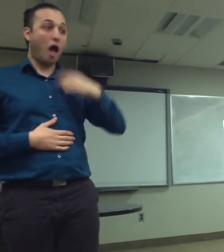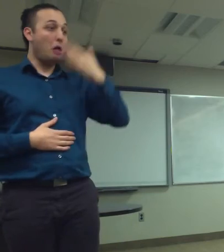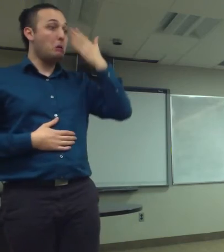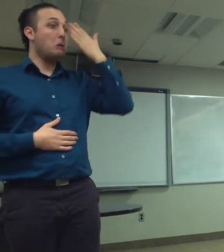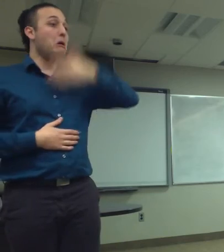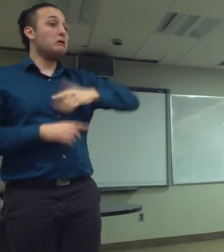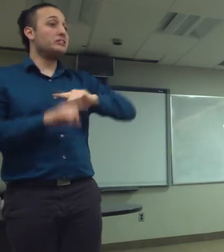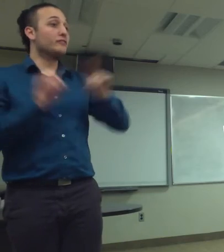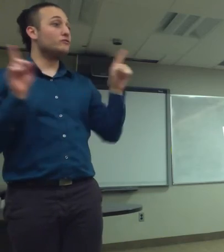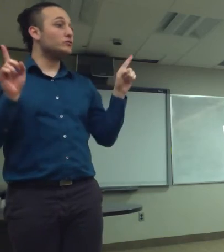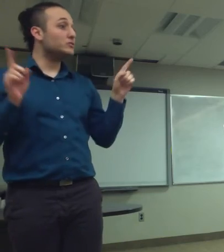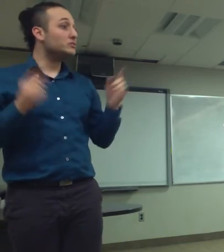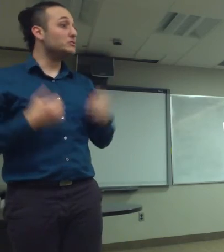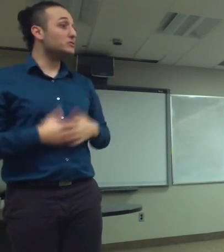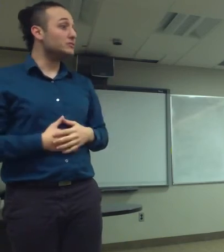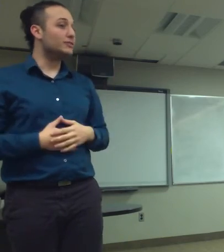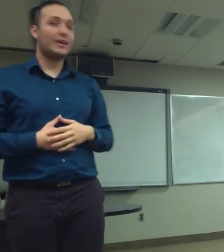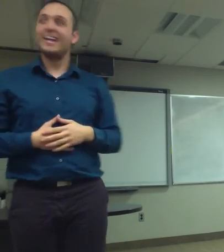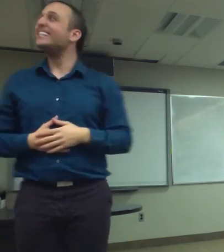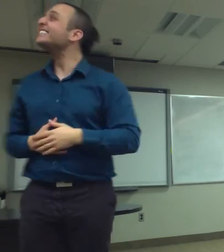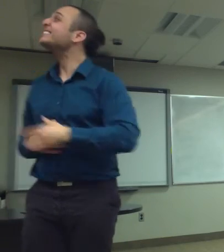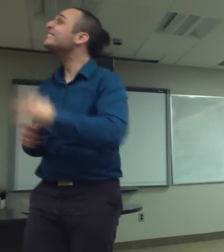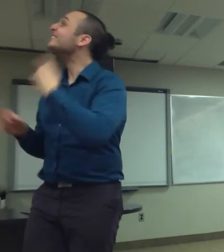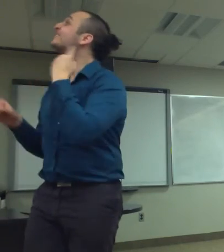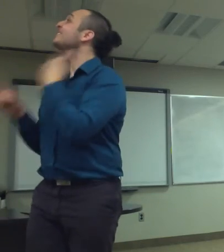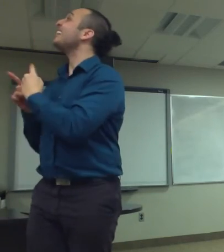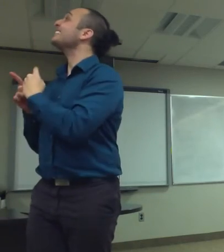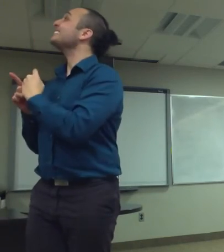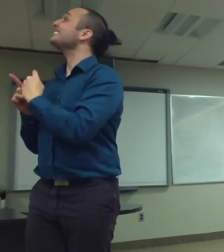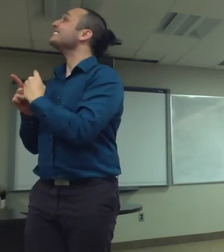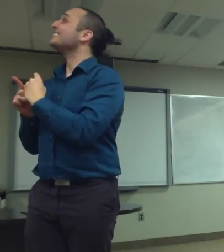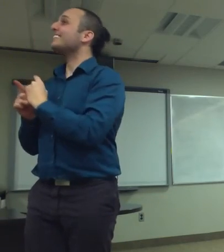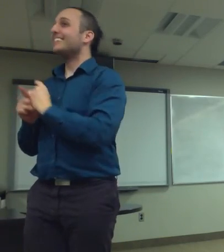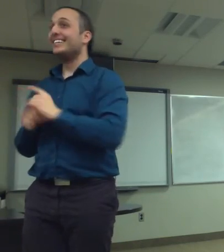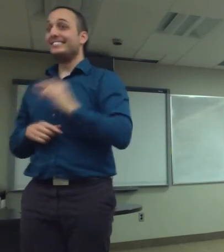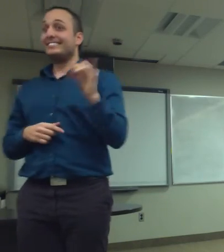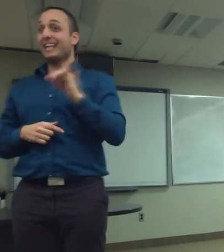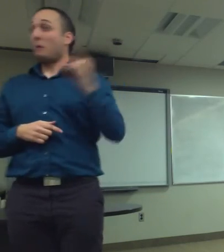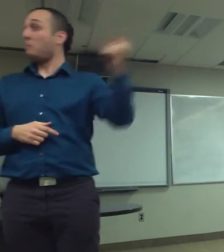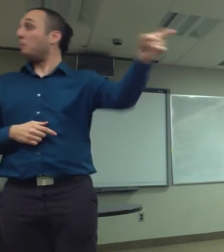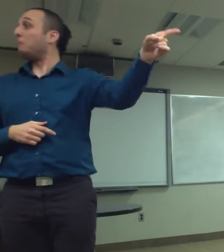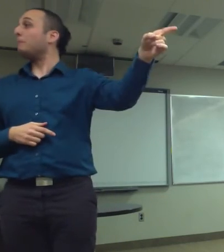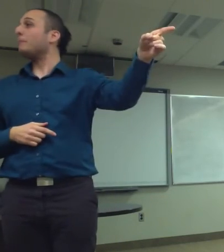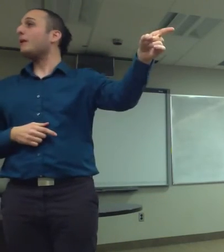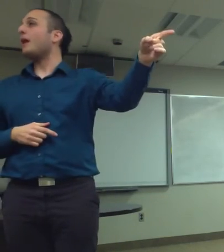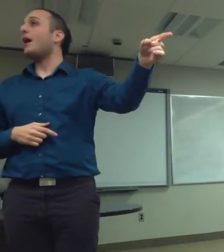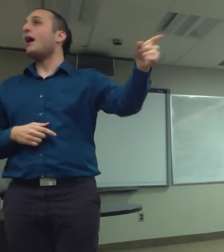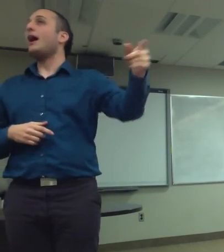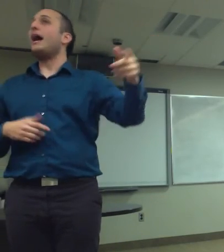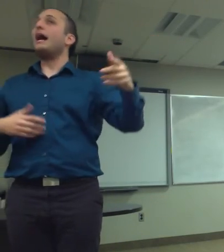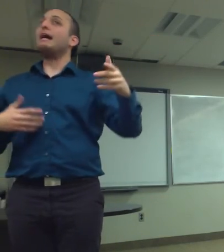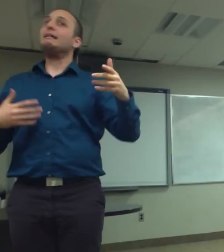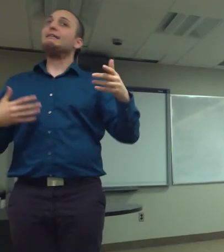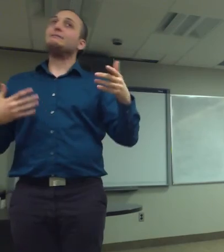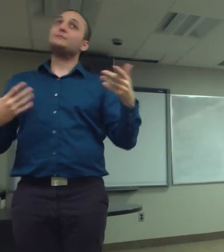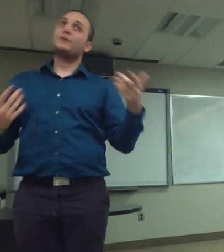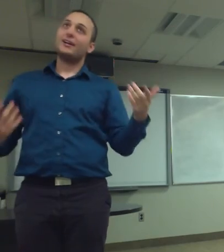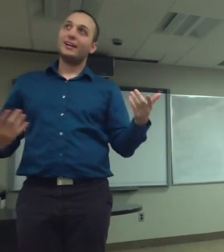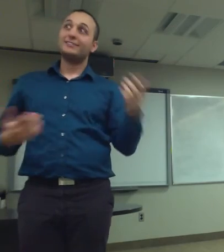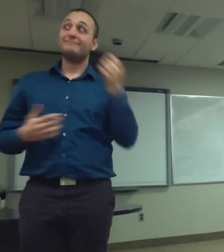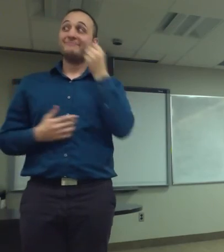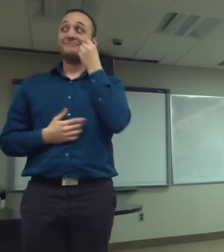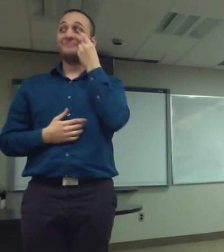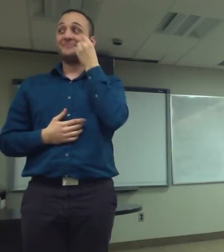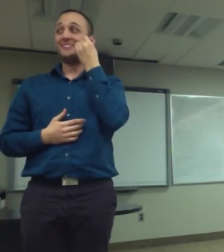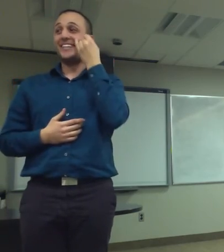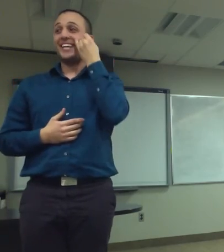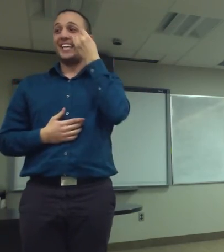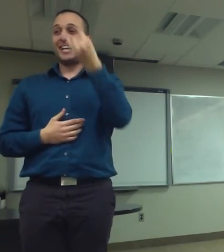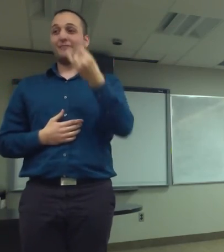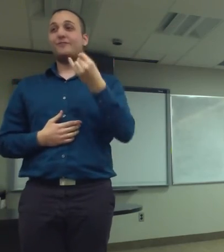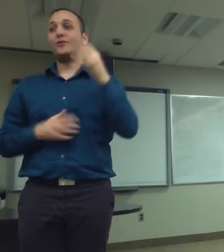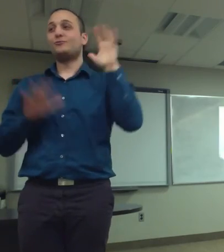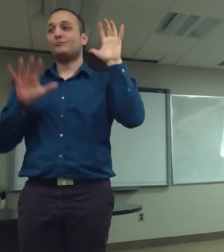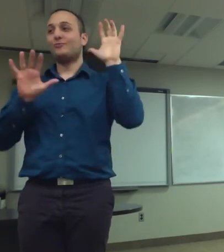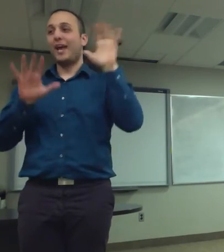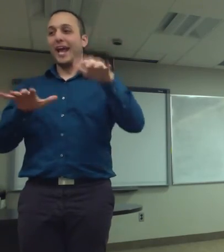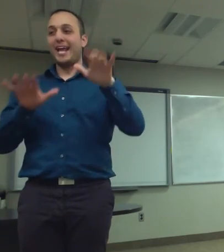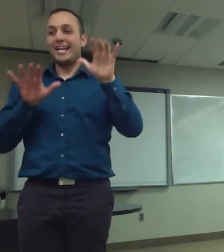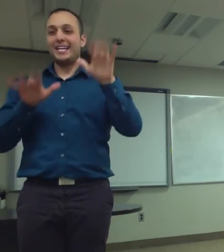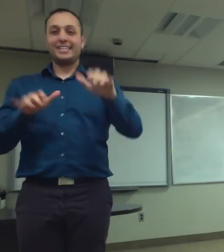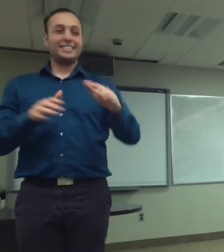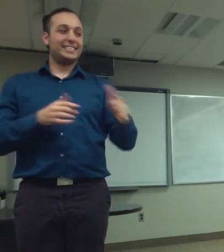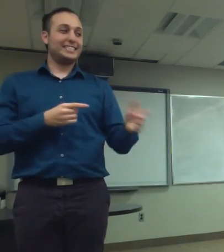mother. Right, said Bridget, and neither will he, as long as he doesn't get wet.